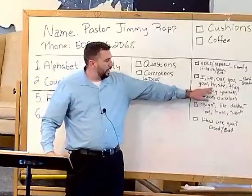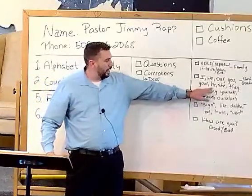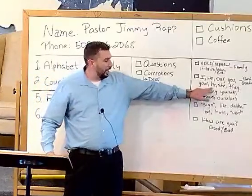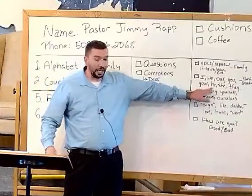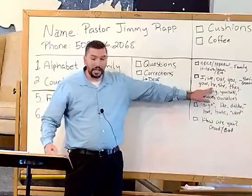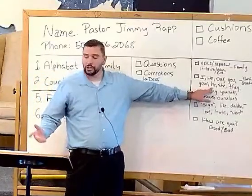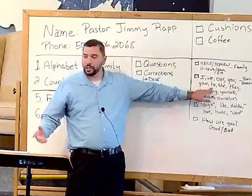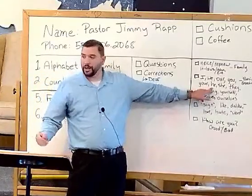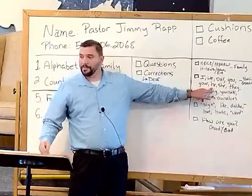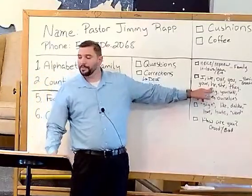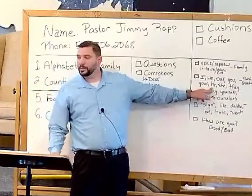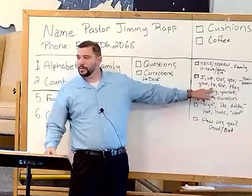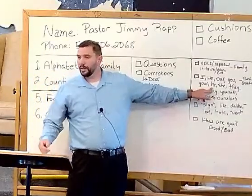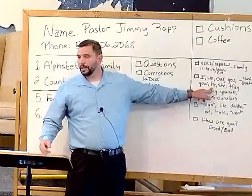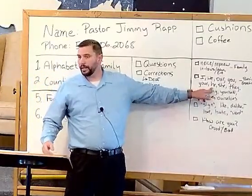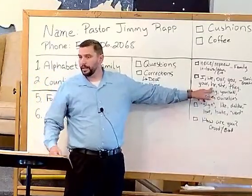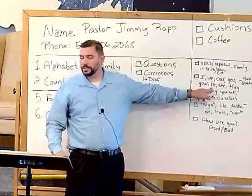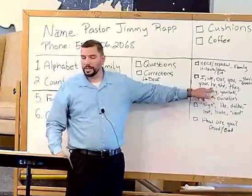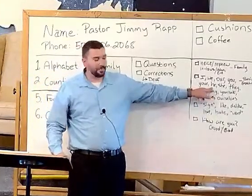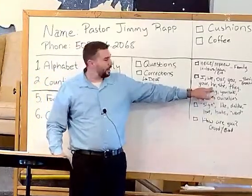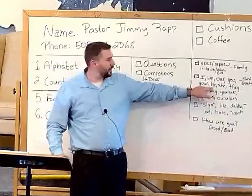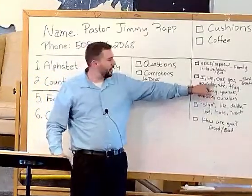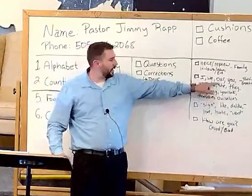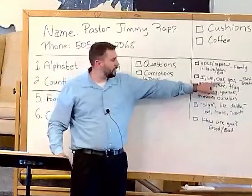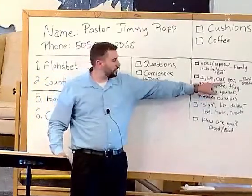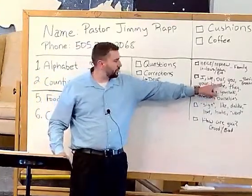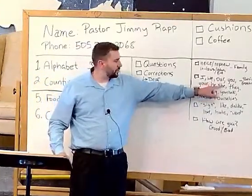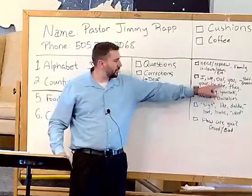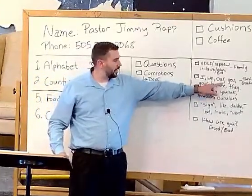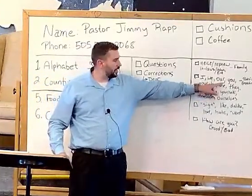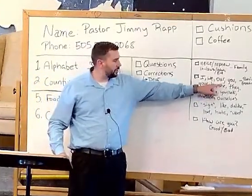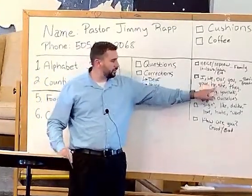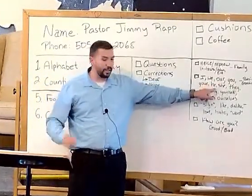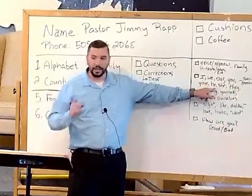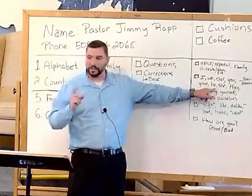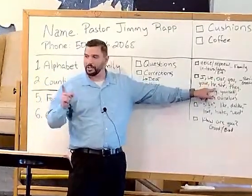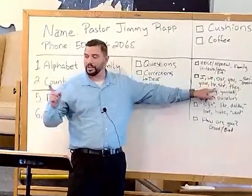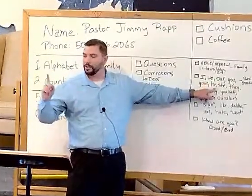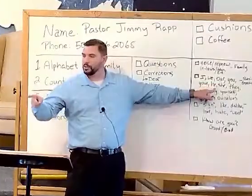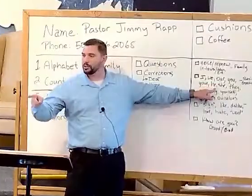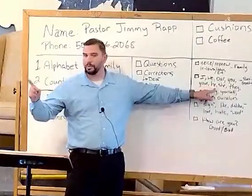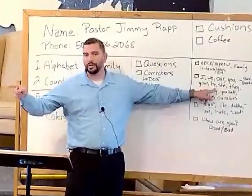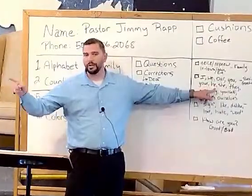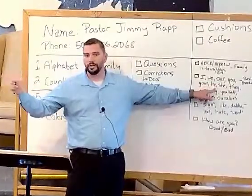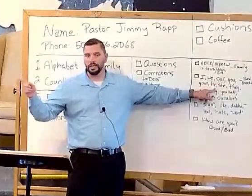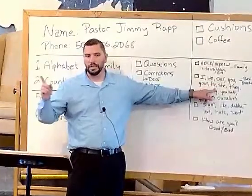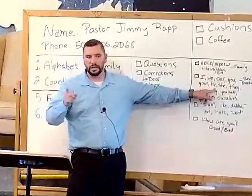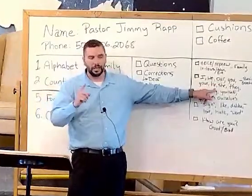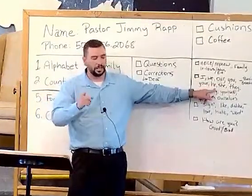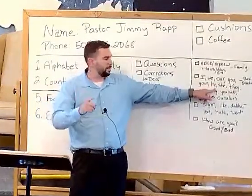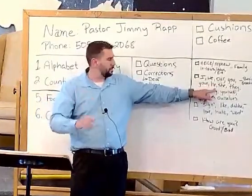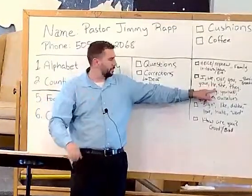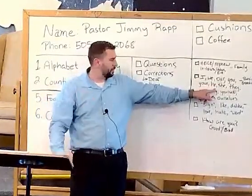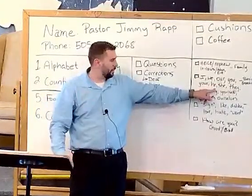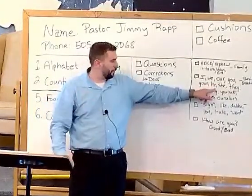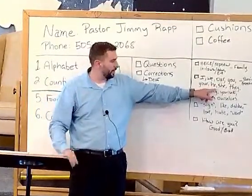He and she, again, same thing as you. He, she, you just point. Point at the